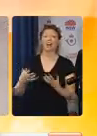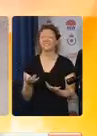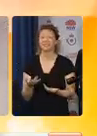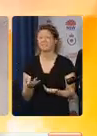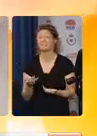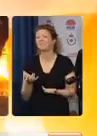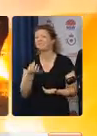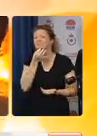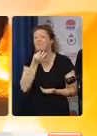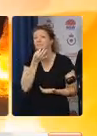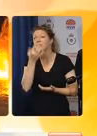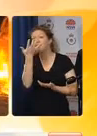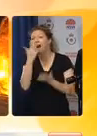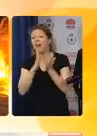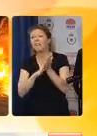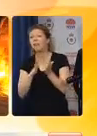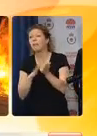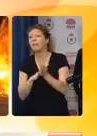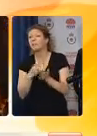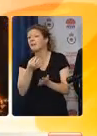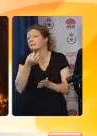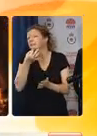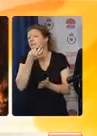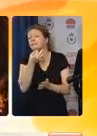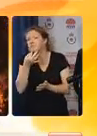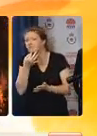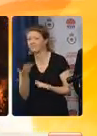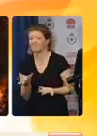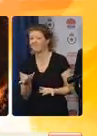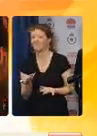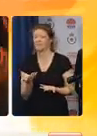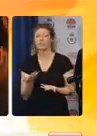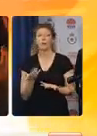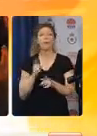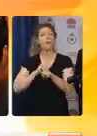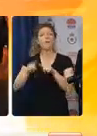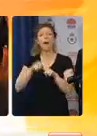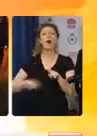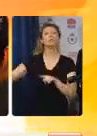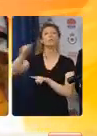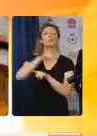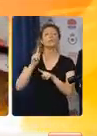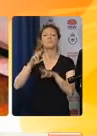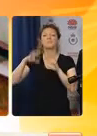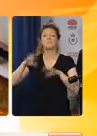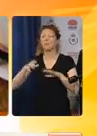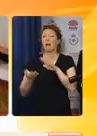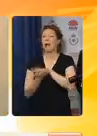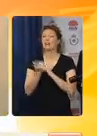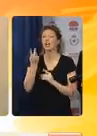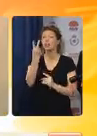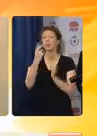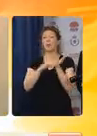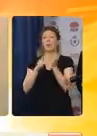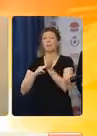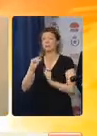be getting up to 5 millimetres of rain in part. Most areas are probably less than 2 millimetres is